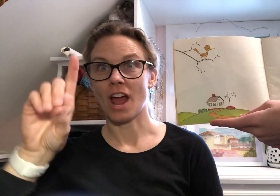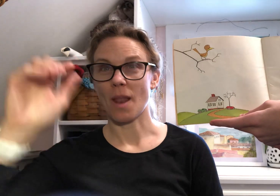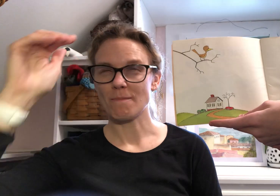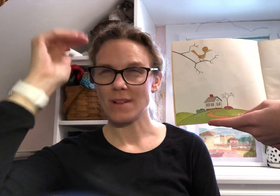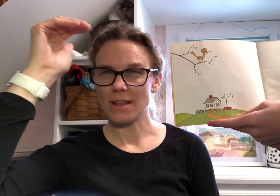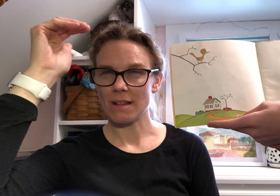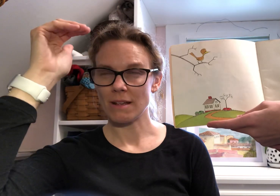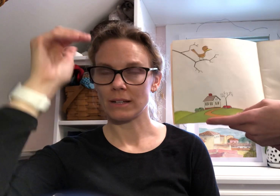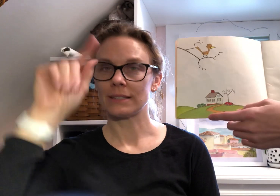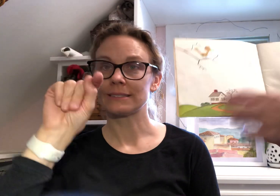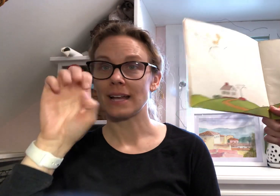Ted was little.